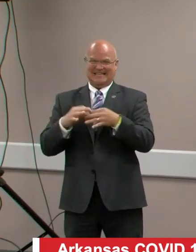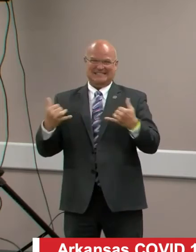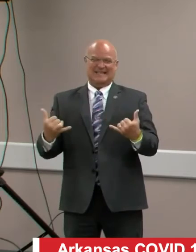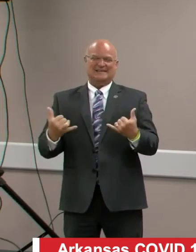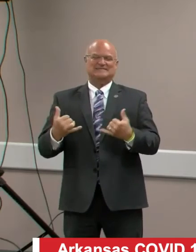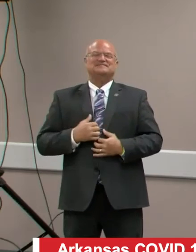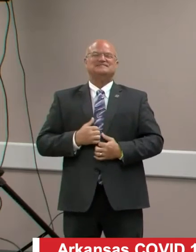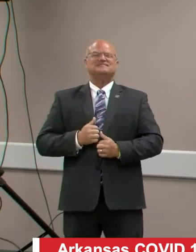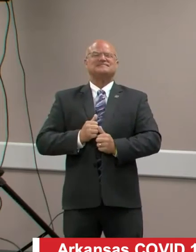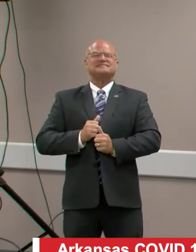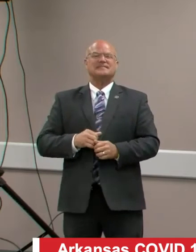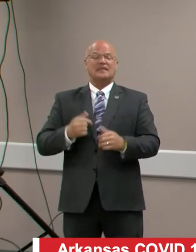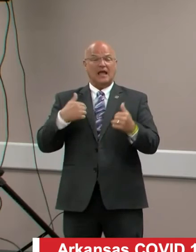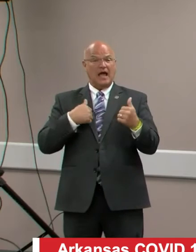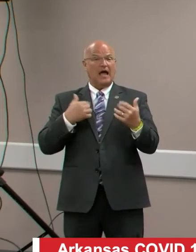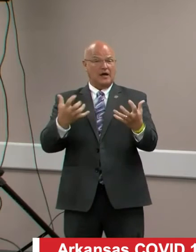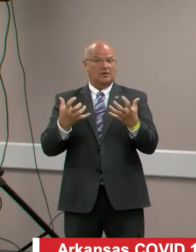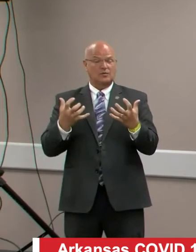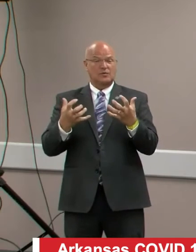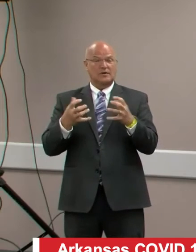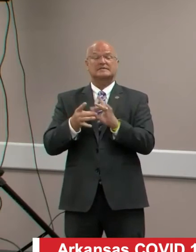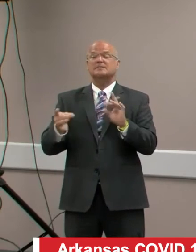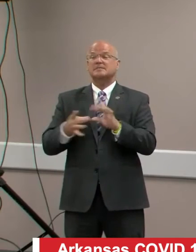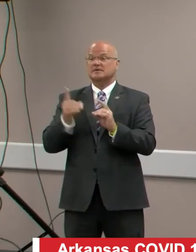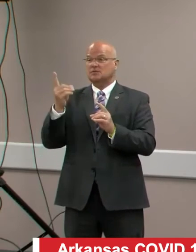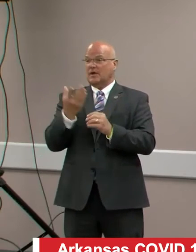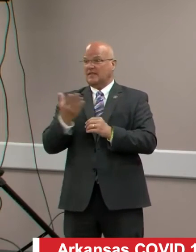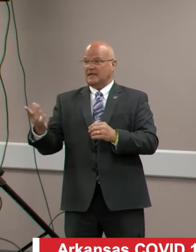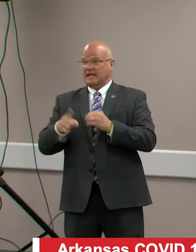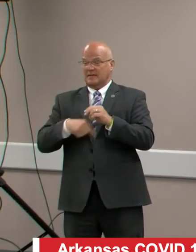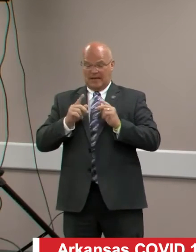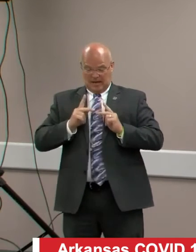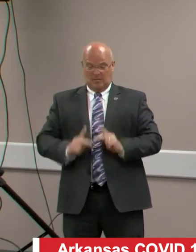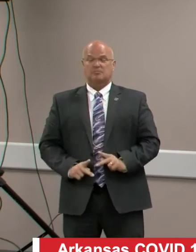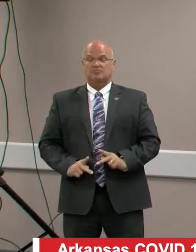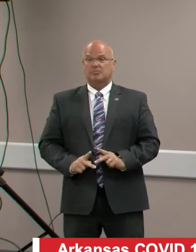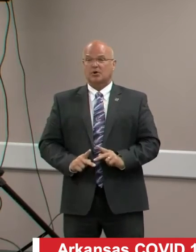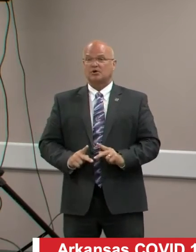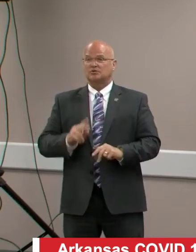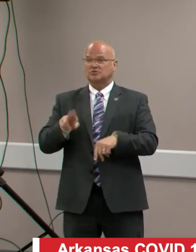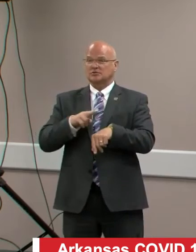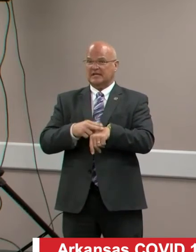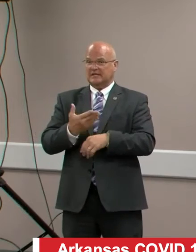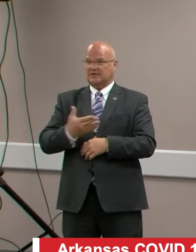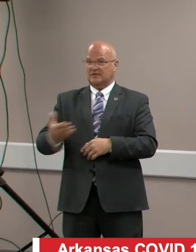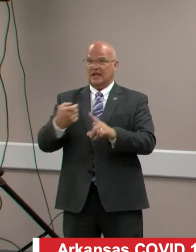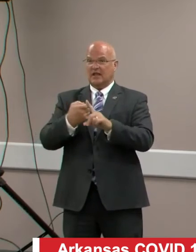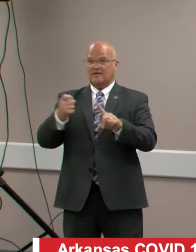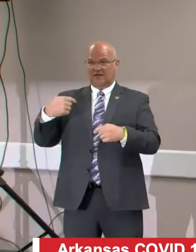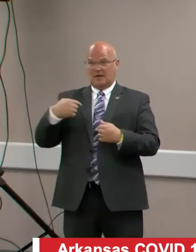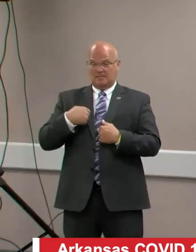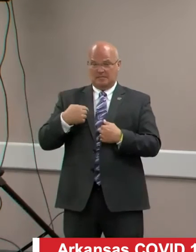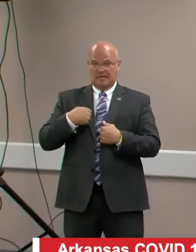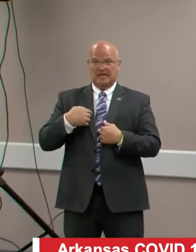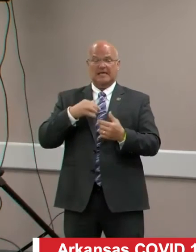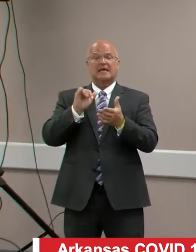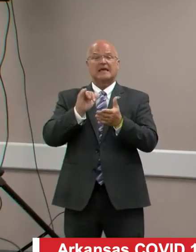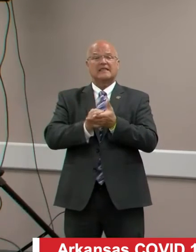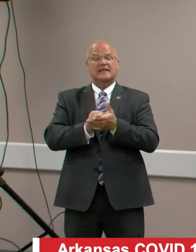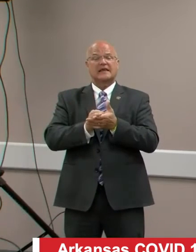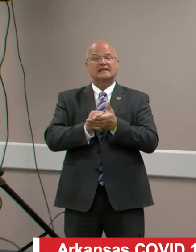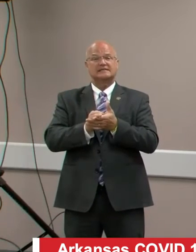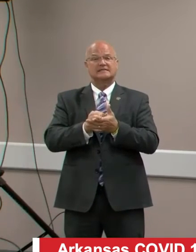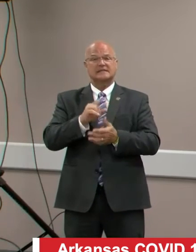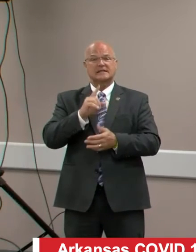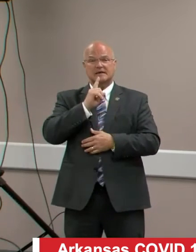connection. I did want to mention one thing of a personal nature from me, and that is